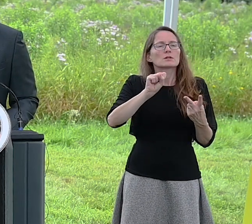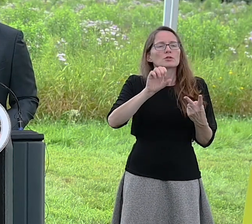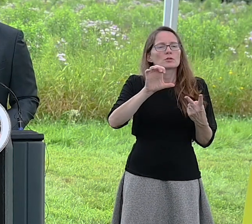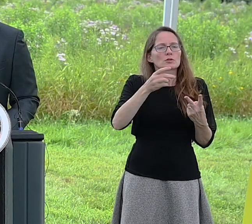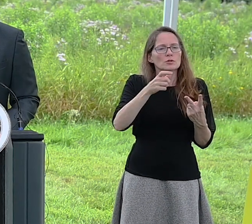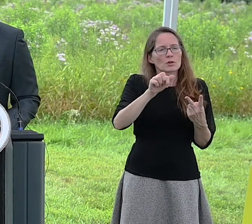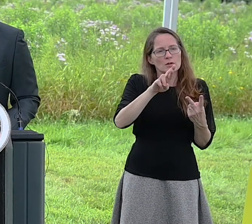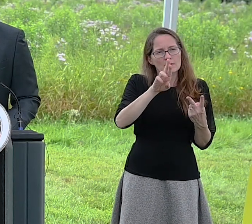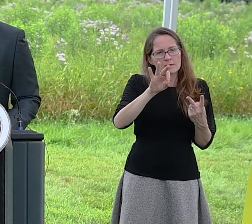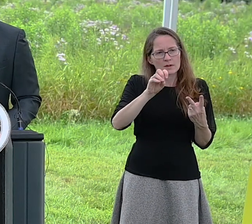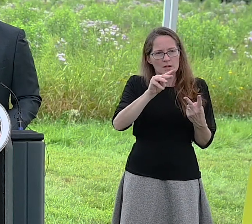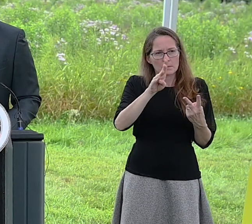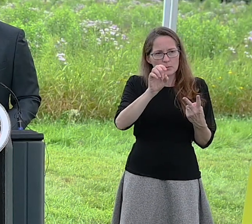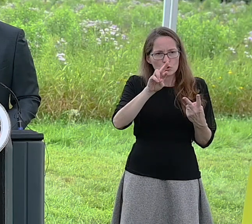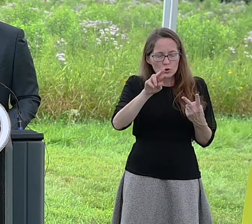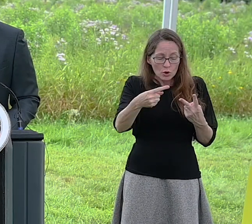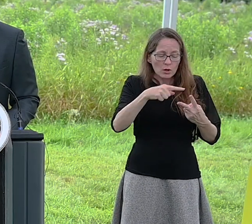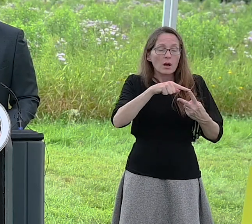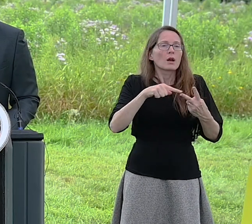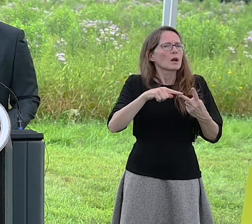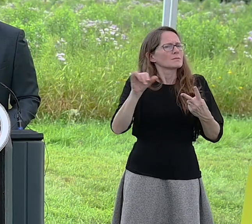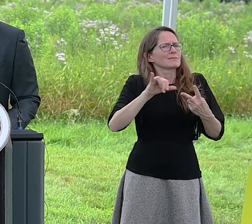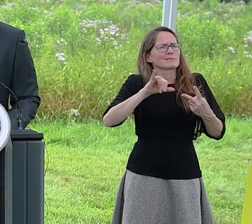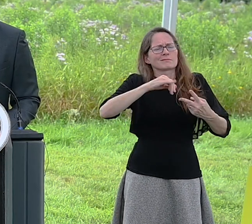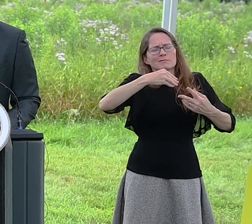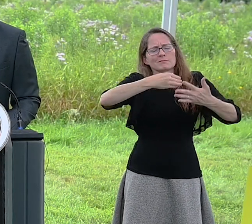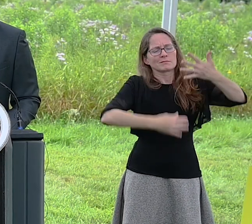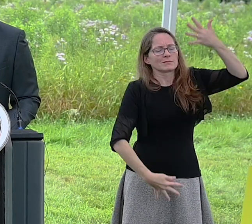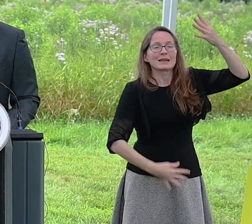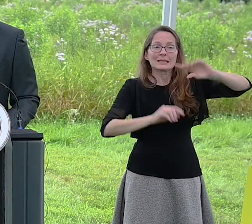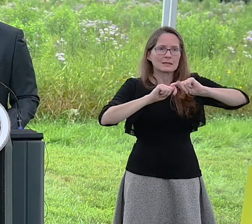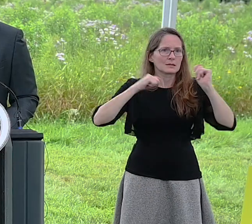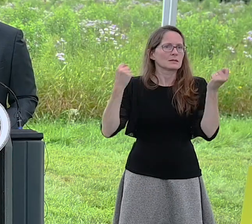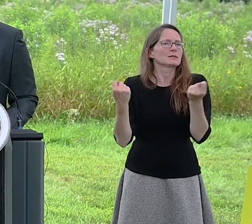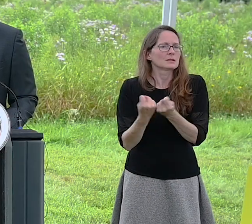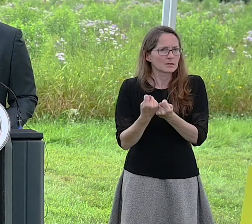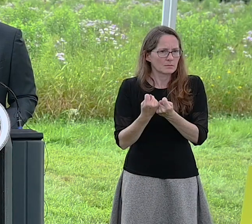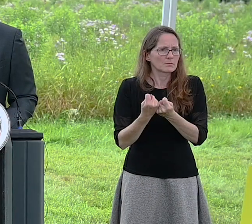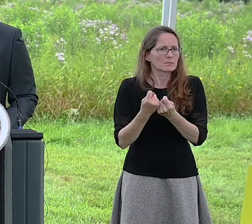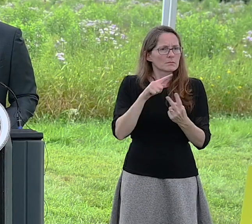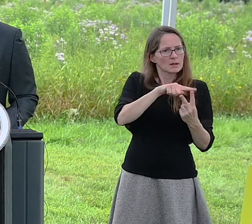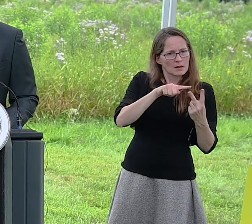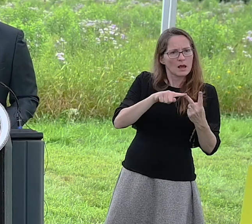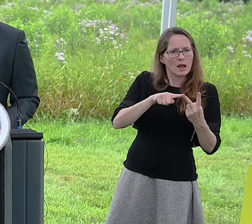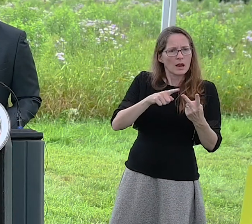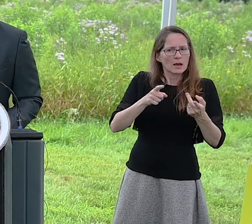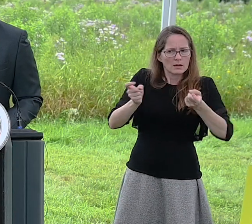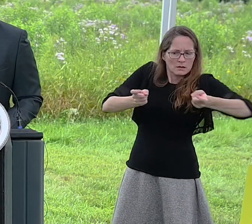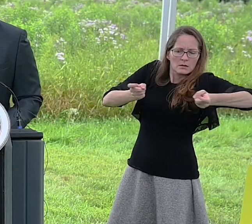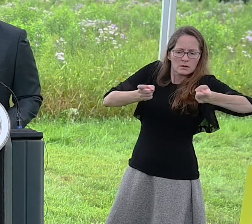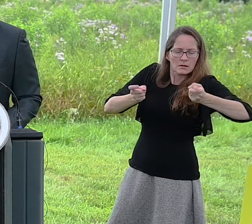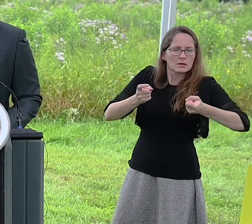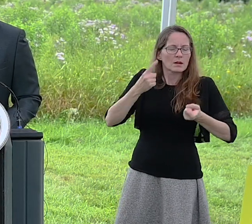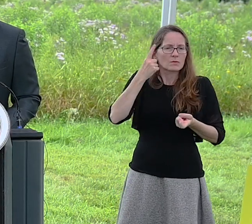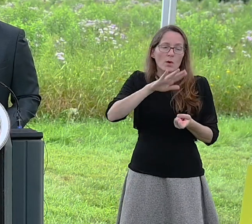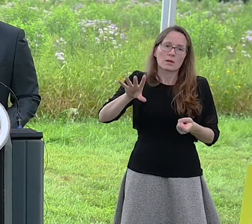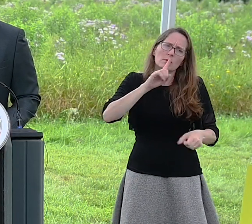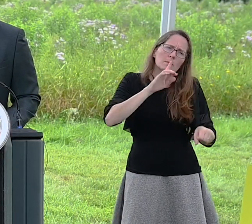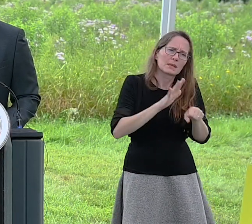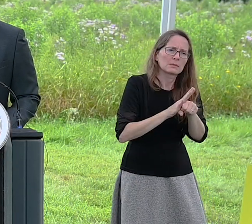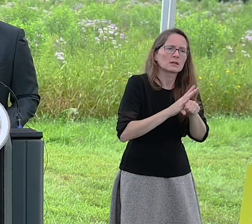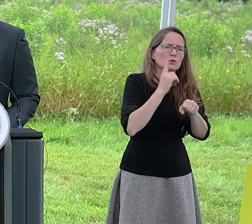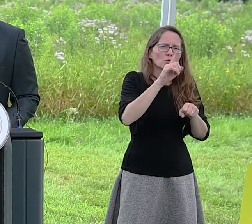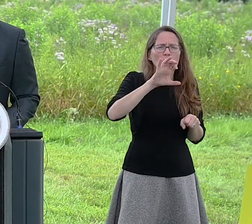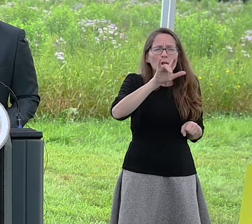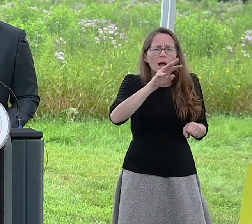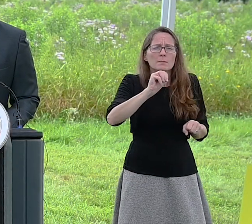CA team for their impressive efforts on climate and sustainability. I'm especially grateful for the partnership